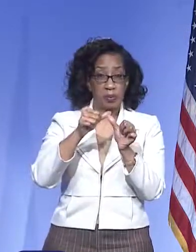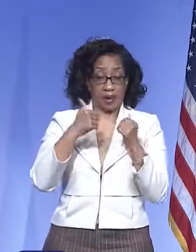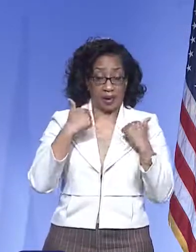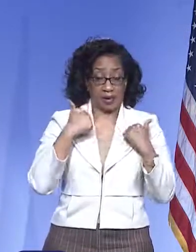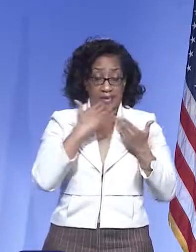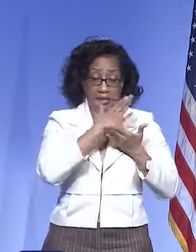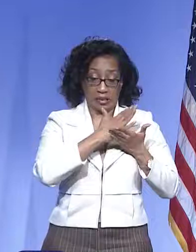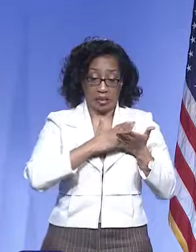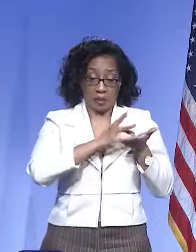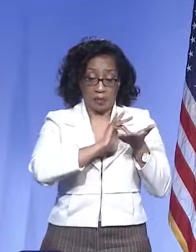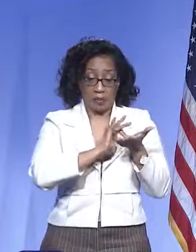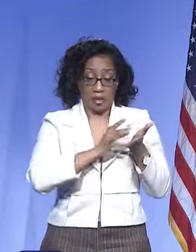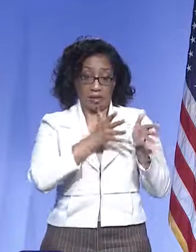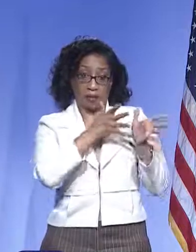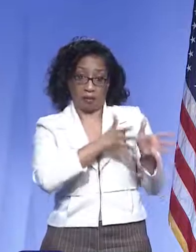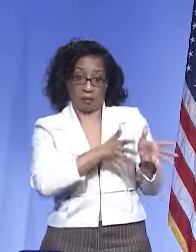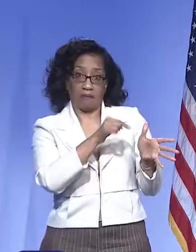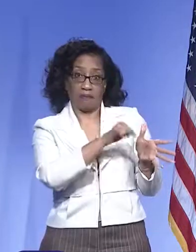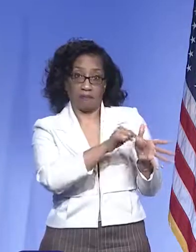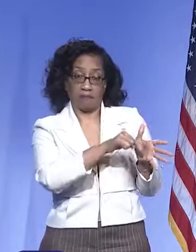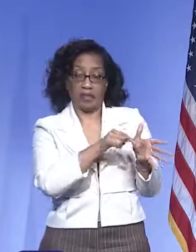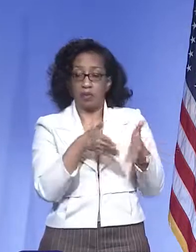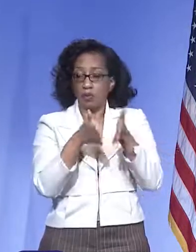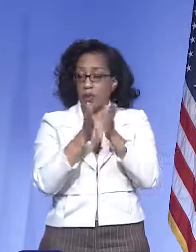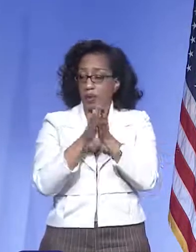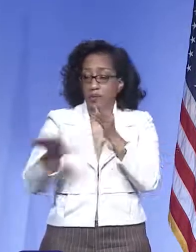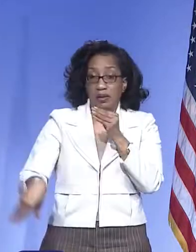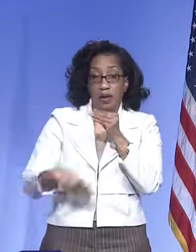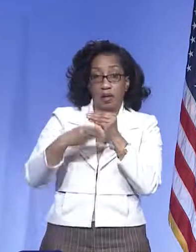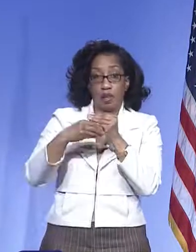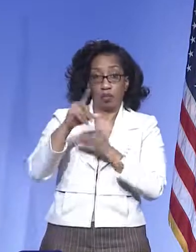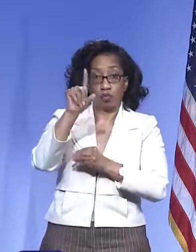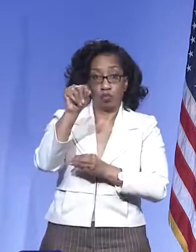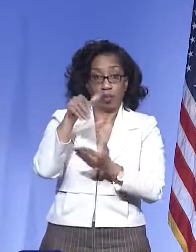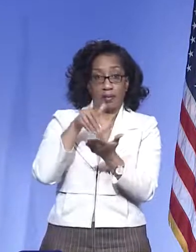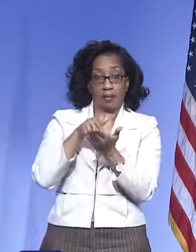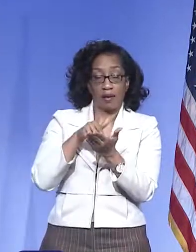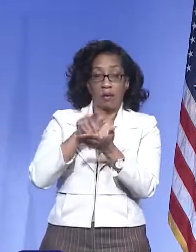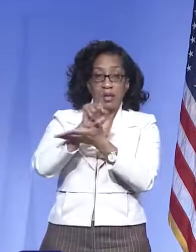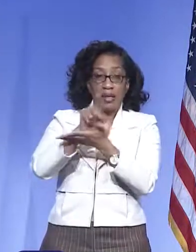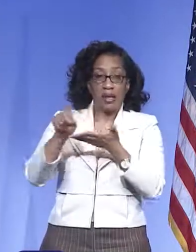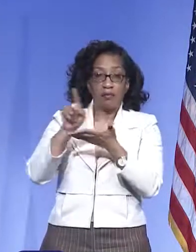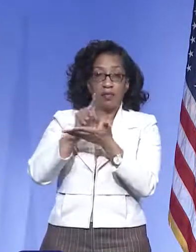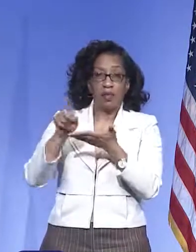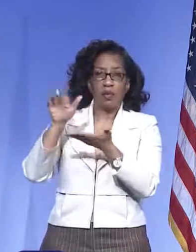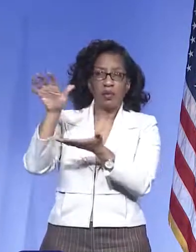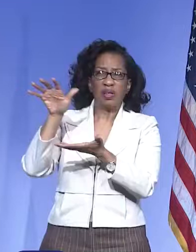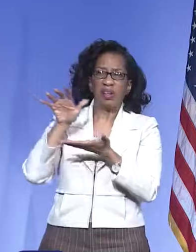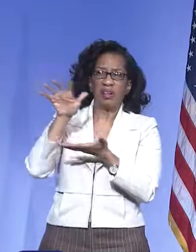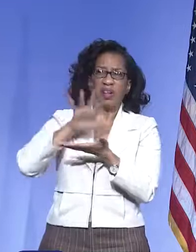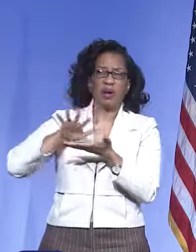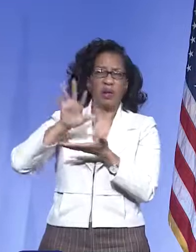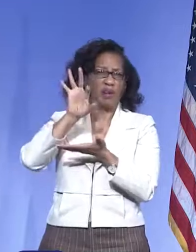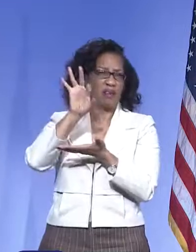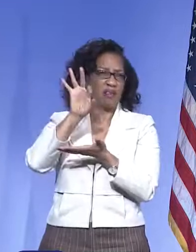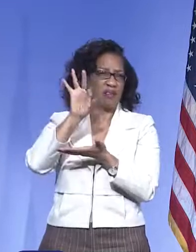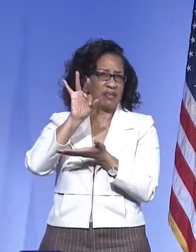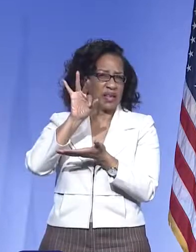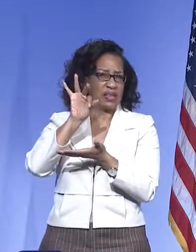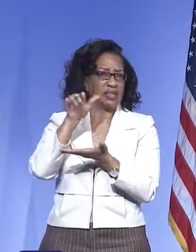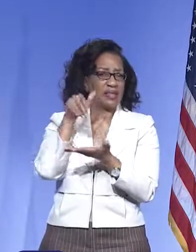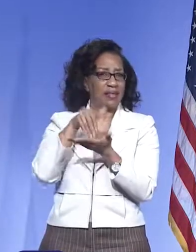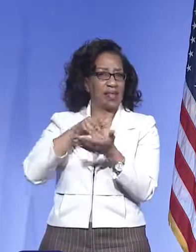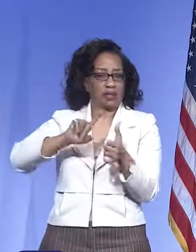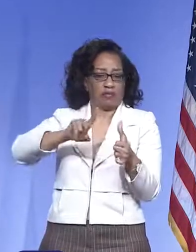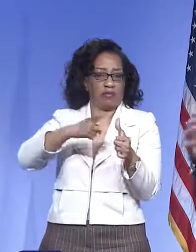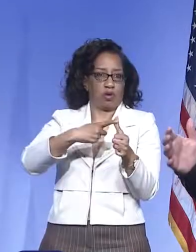hand. We asked for an additional 20,000, and every week we get it's roughly 19,000 new first